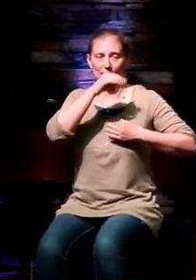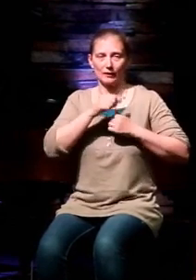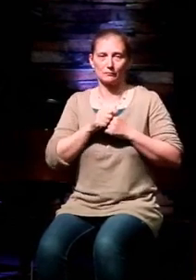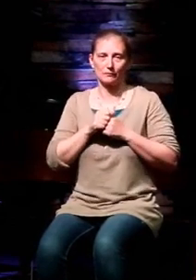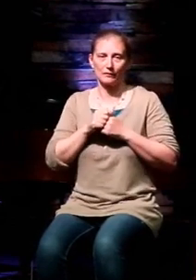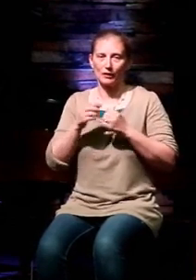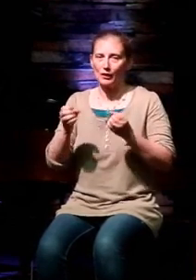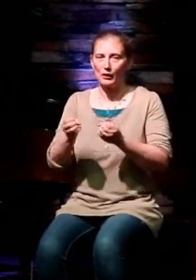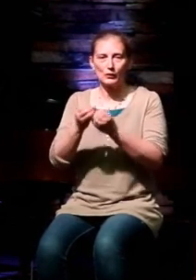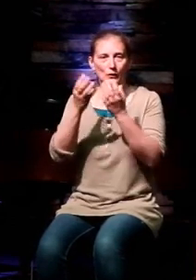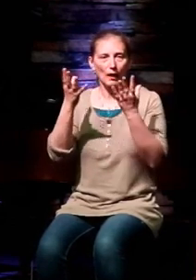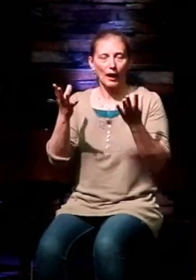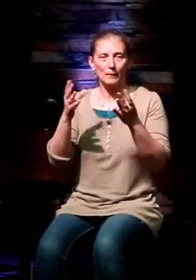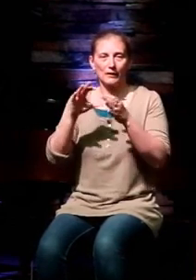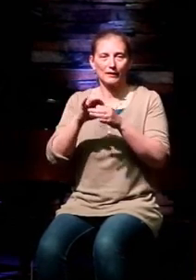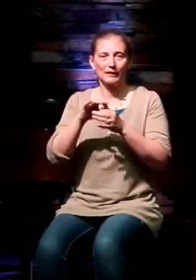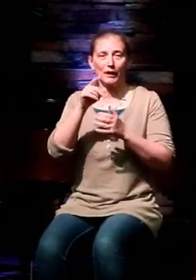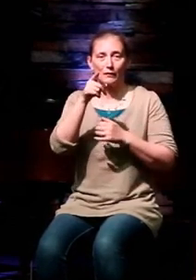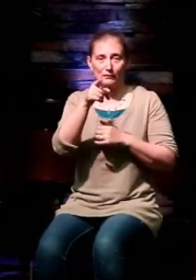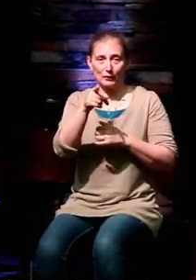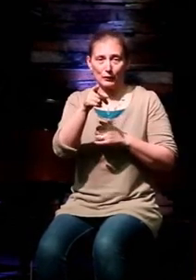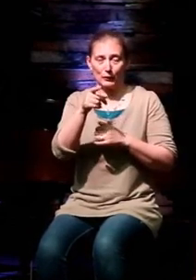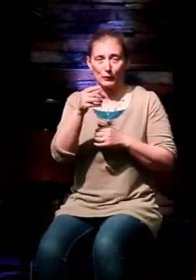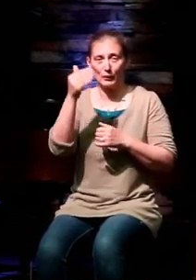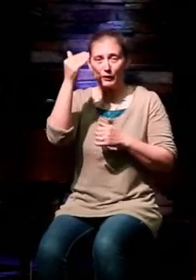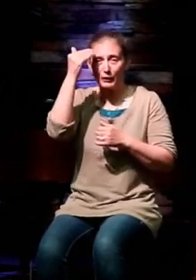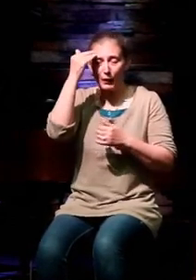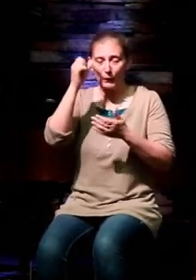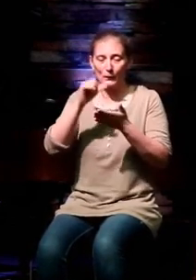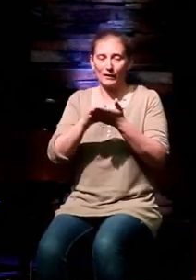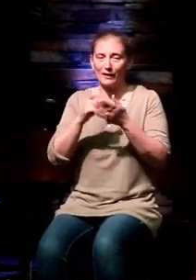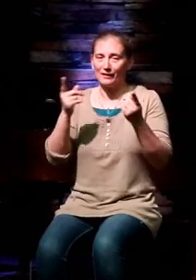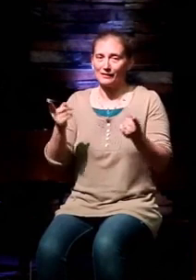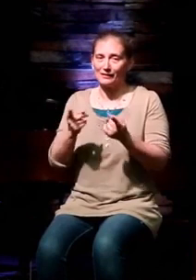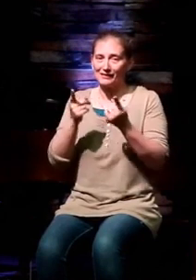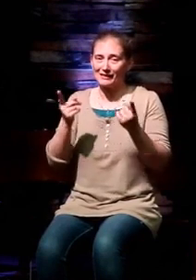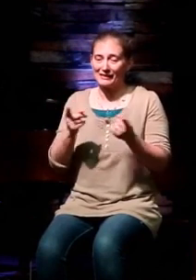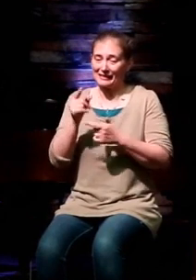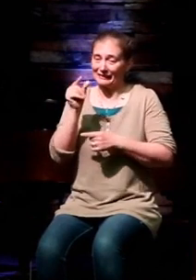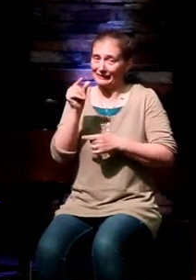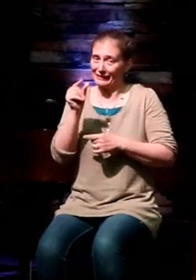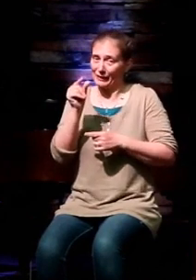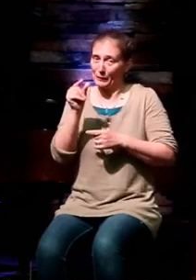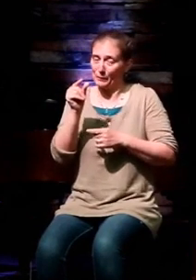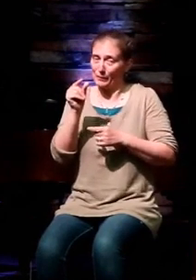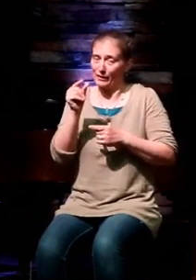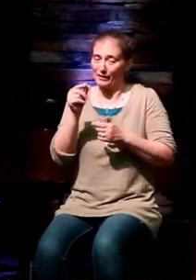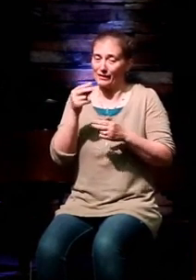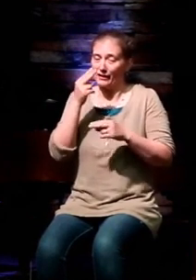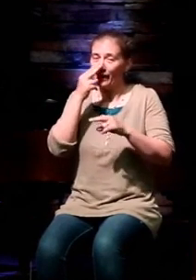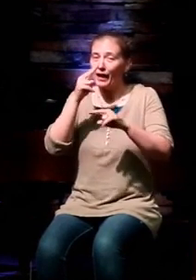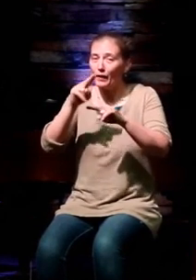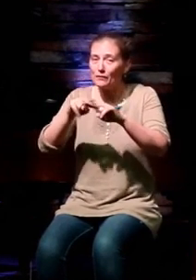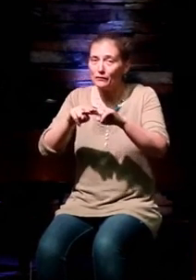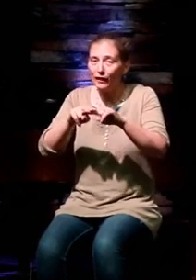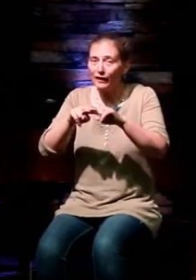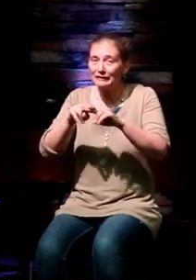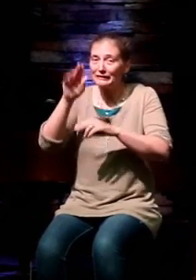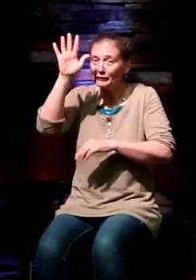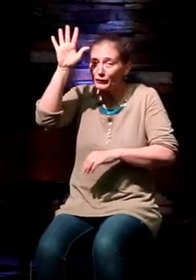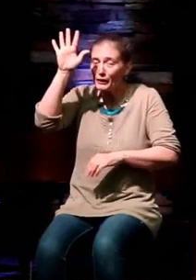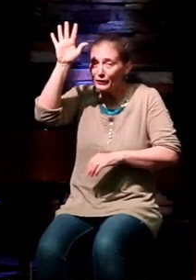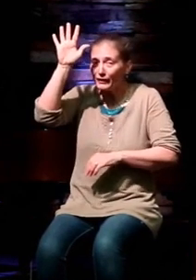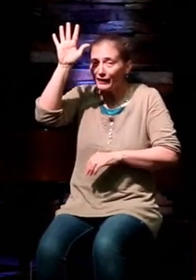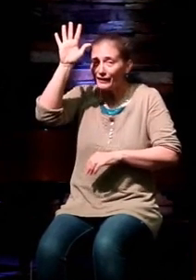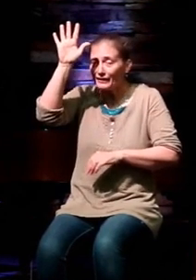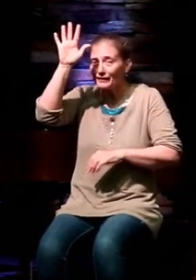and know and have found out that sin is fun for a while? It's fun. Just raise your hand there at home. I can't see your hands. I don't know if you've got your hands up